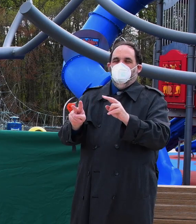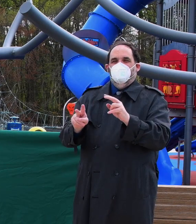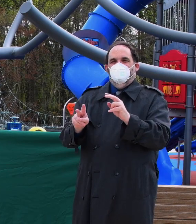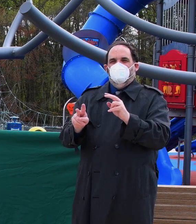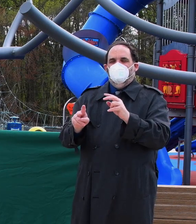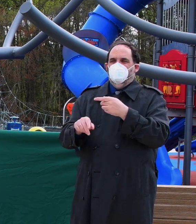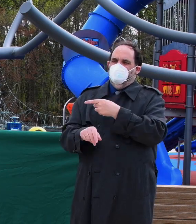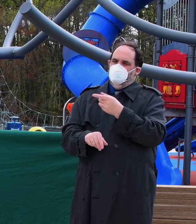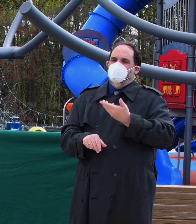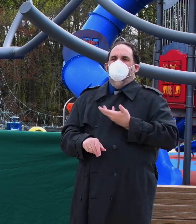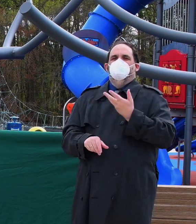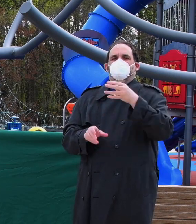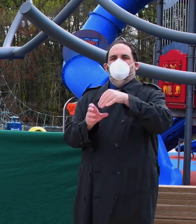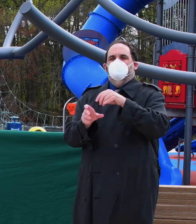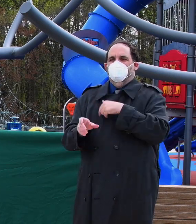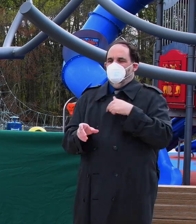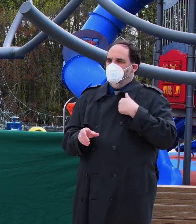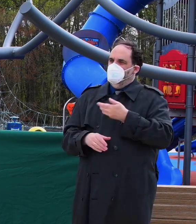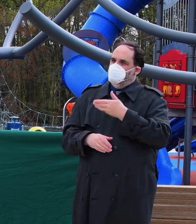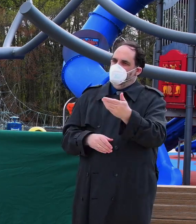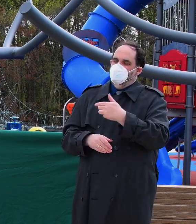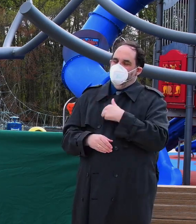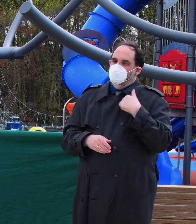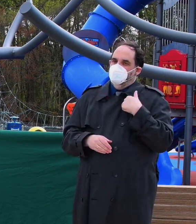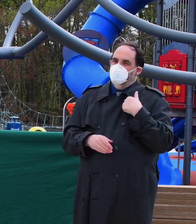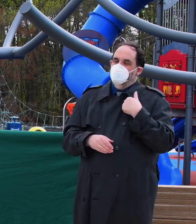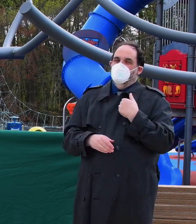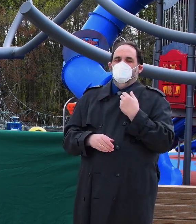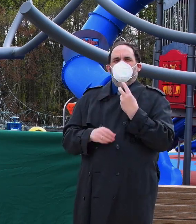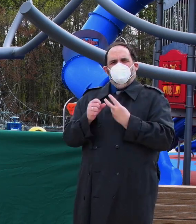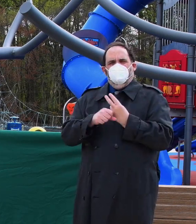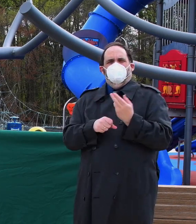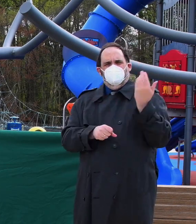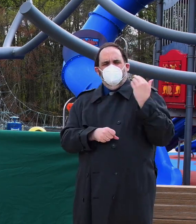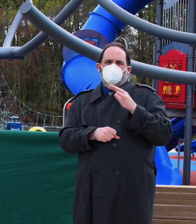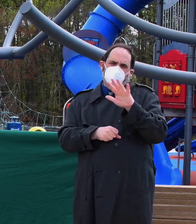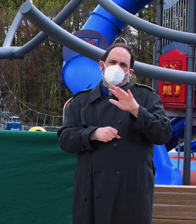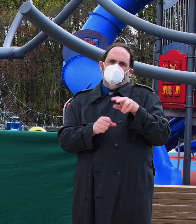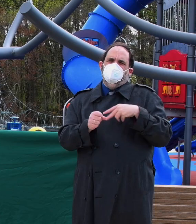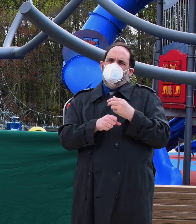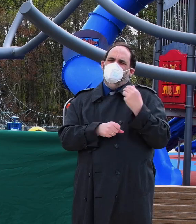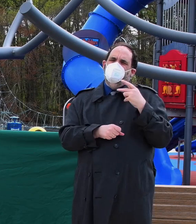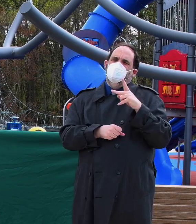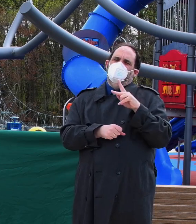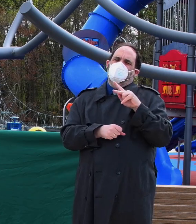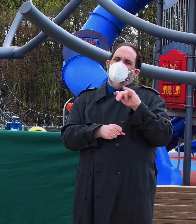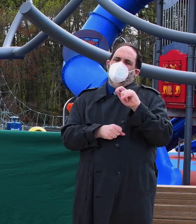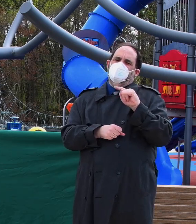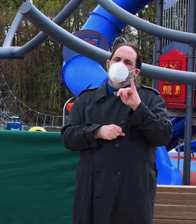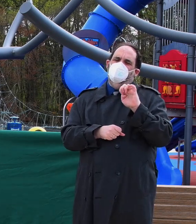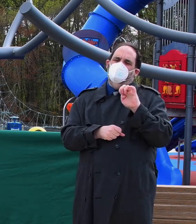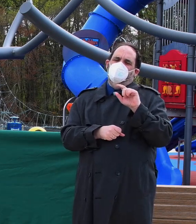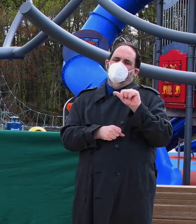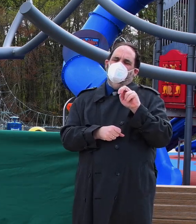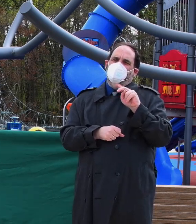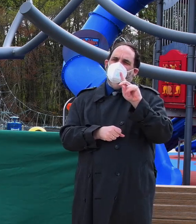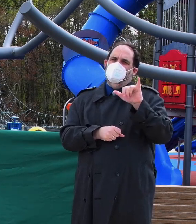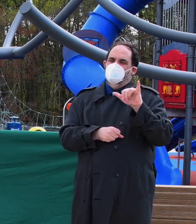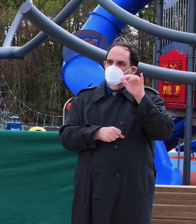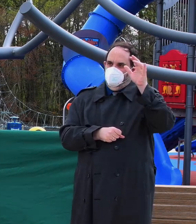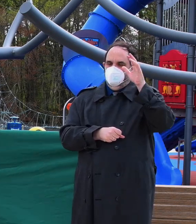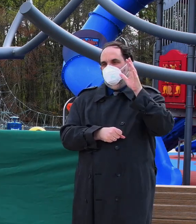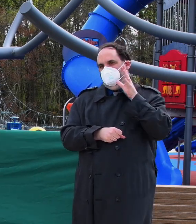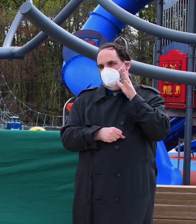of that. Nearly 2 years ago, Katie Gandy, who was mentioned before, who's a